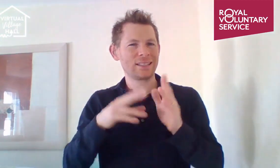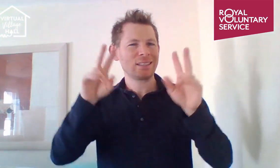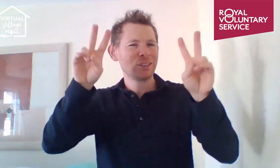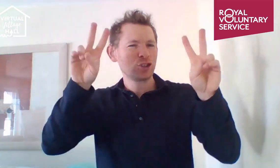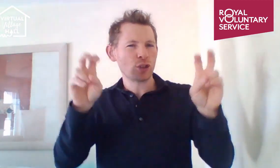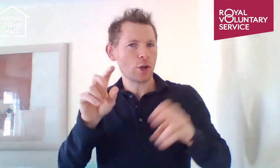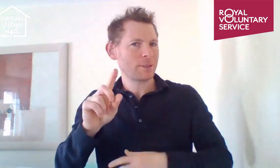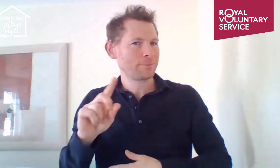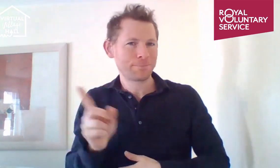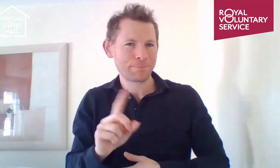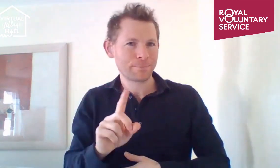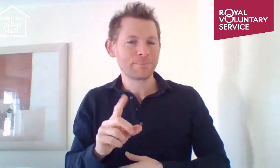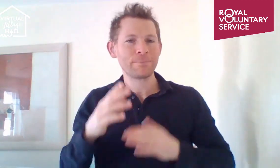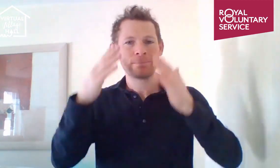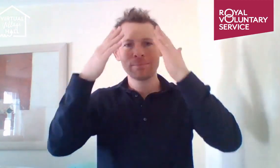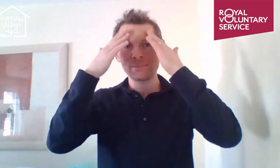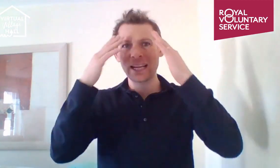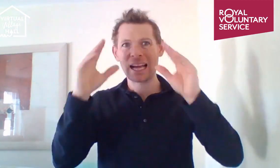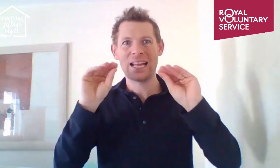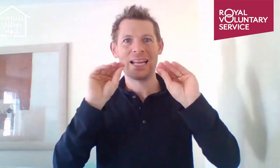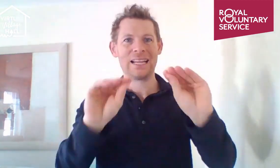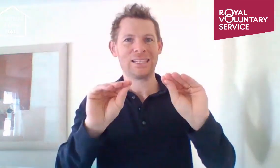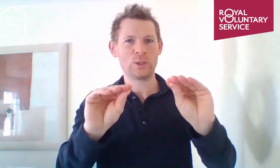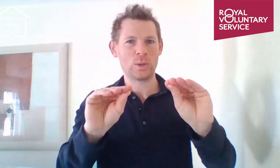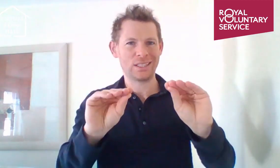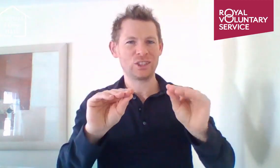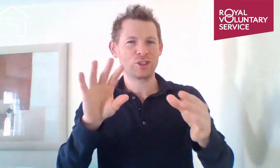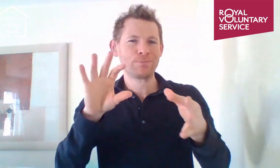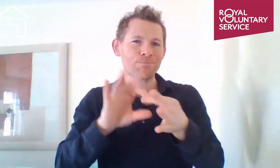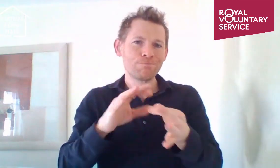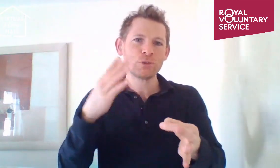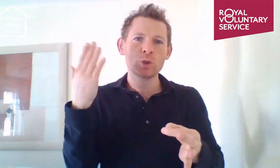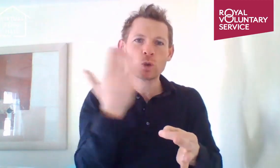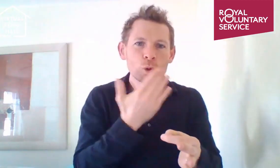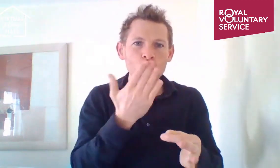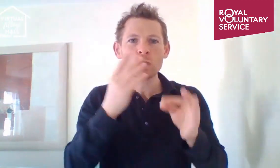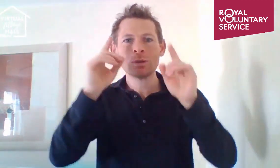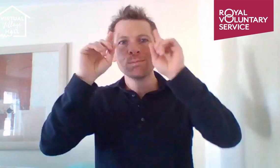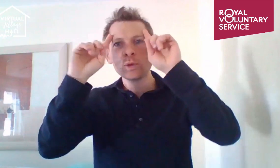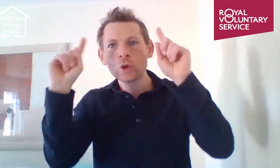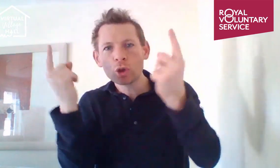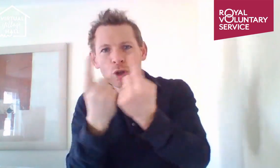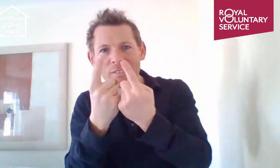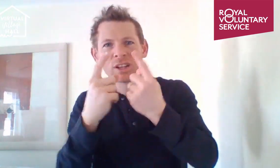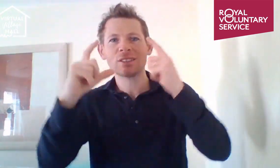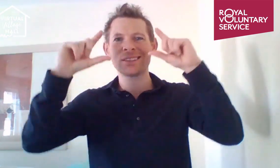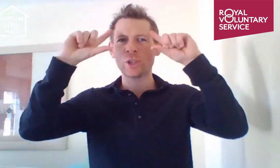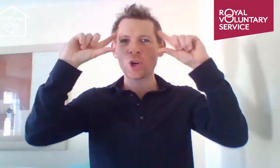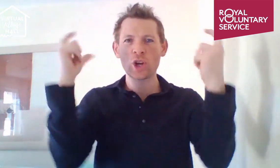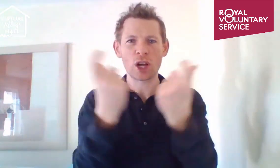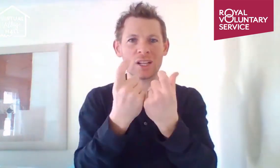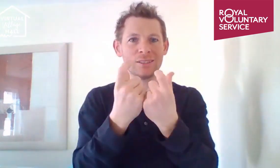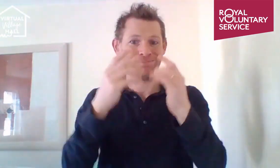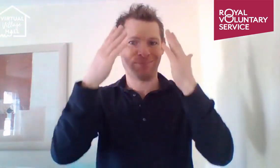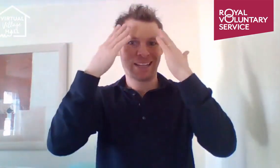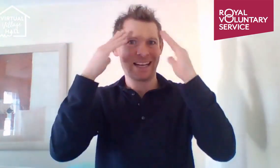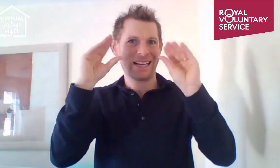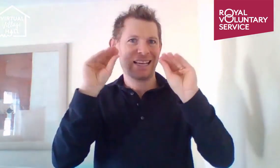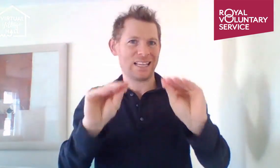So, today, the topic that we're going to cover is education. So, I'm going to teach you the signs that you might need in a setting like